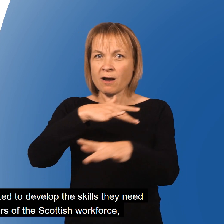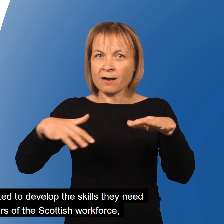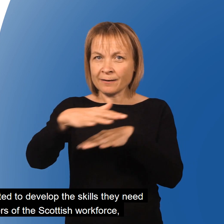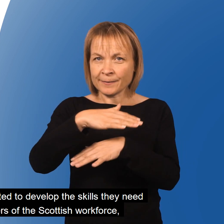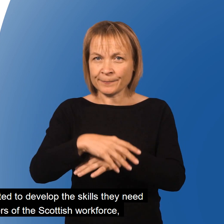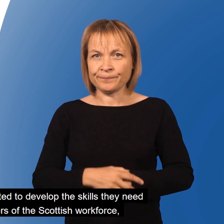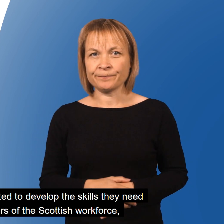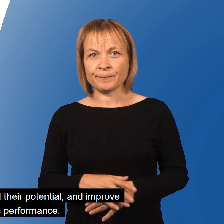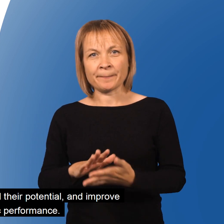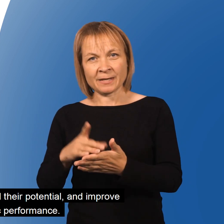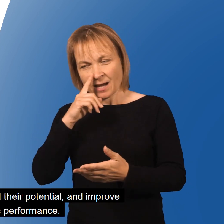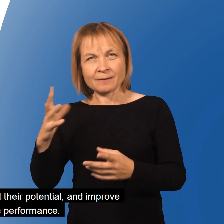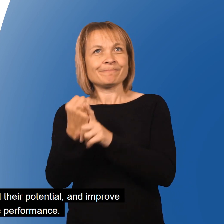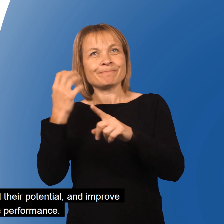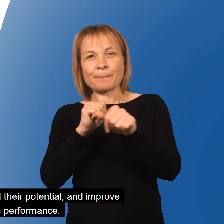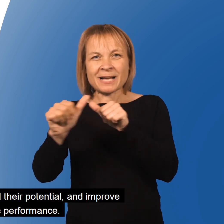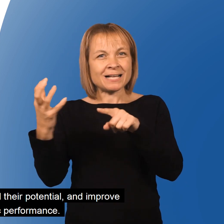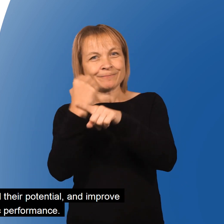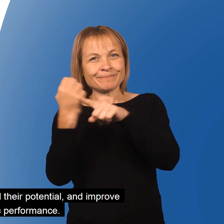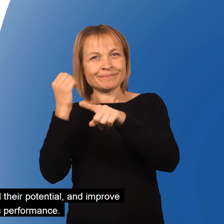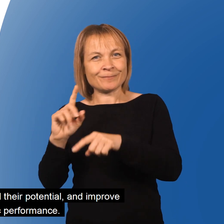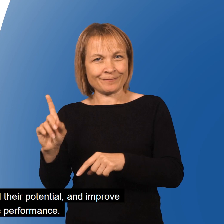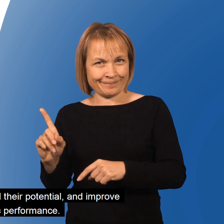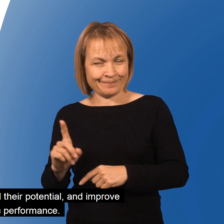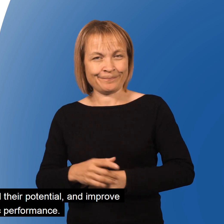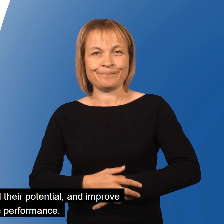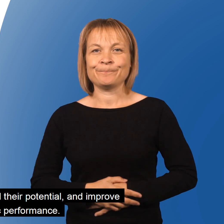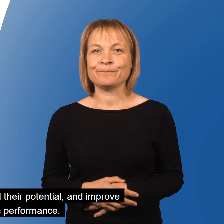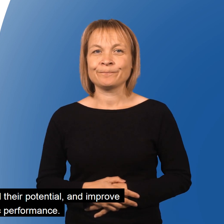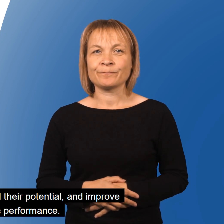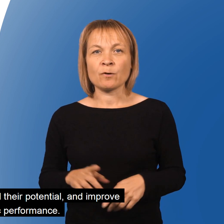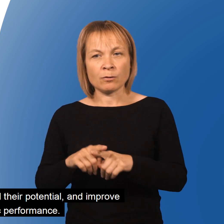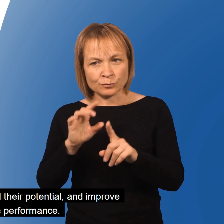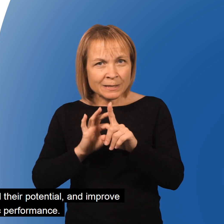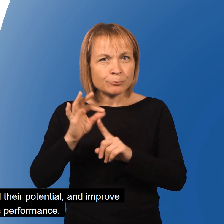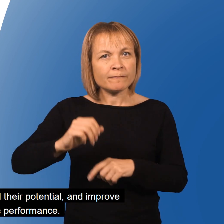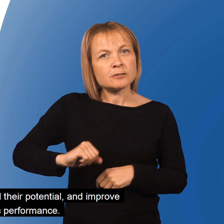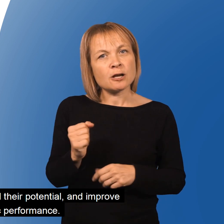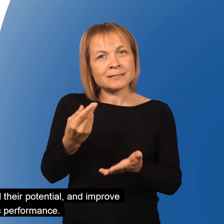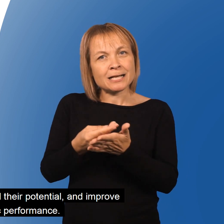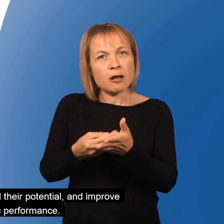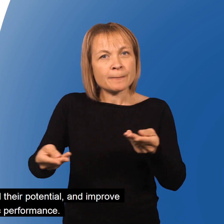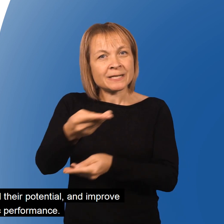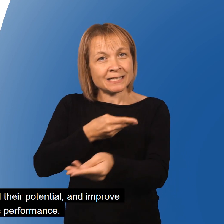workforce, so that they can fulfil their potential and improve Scotland's economic performance.